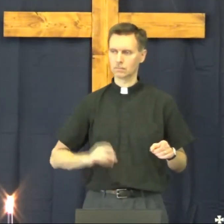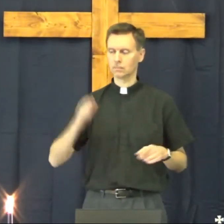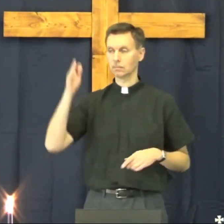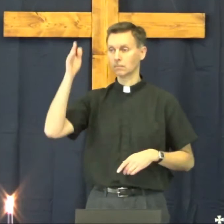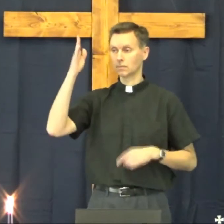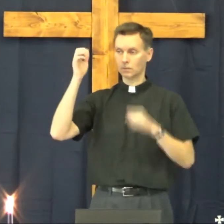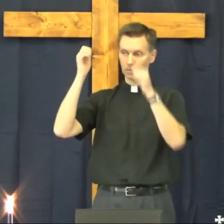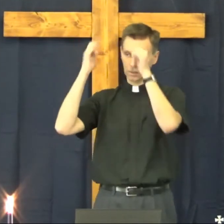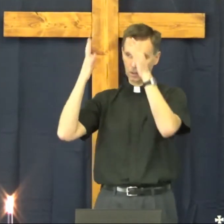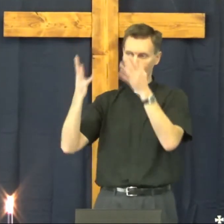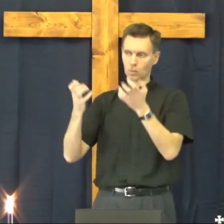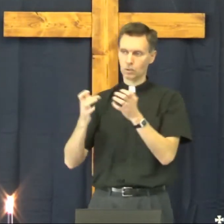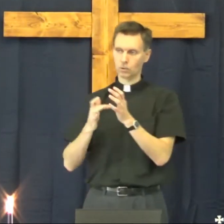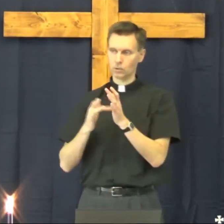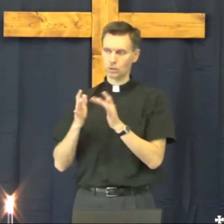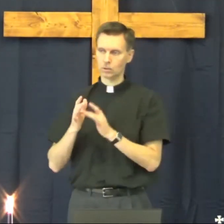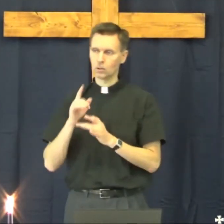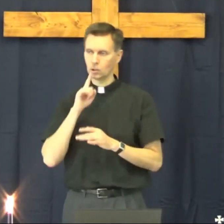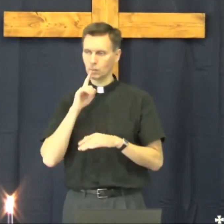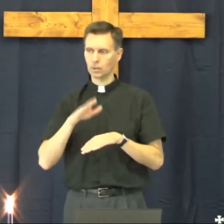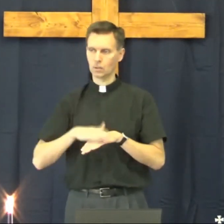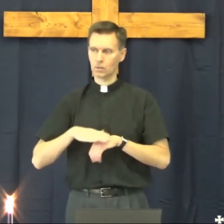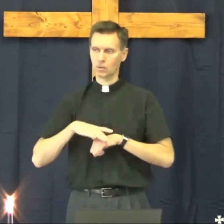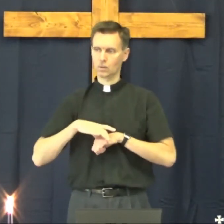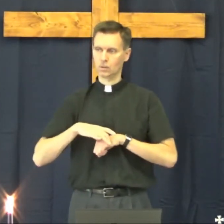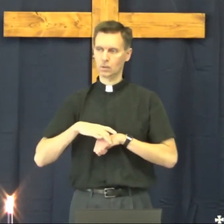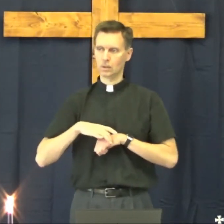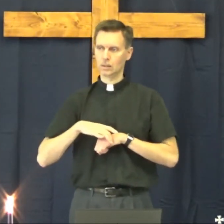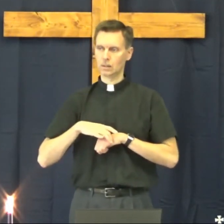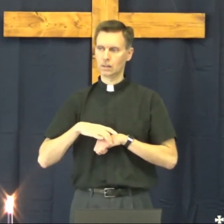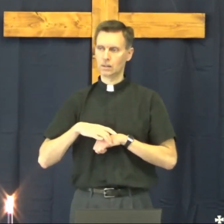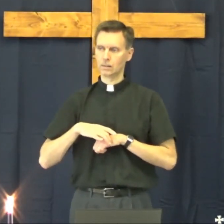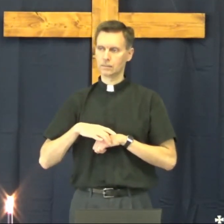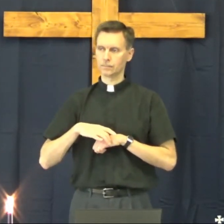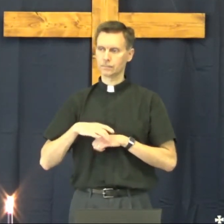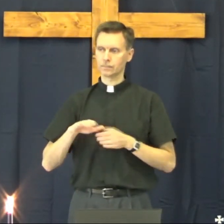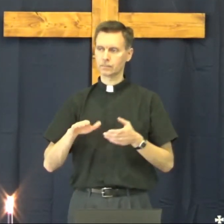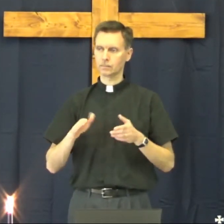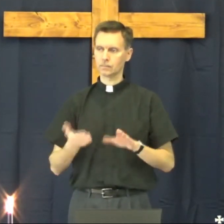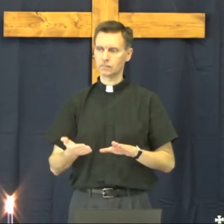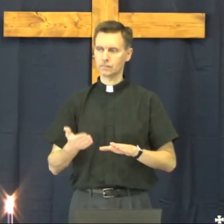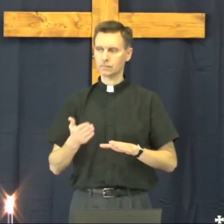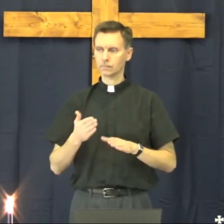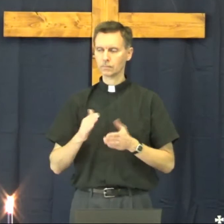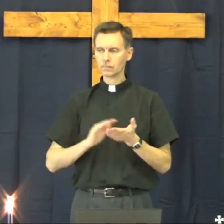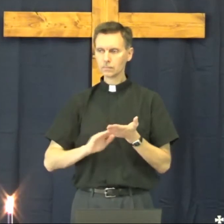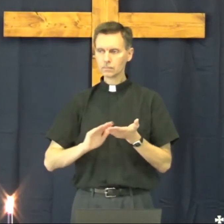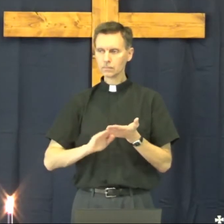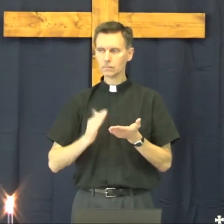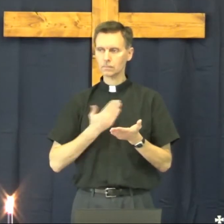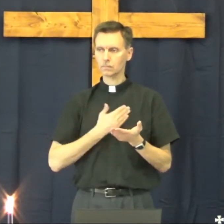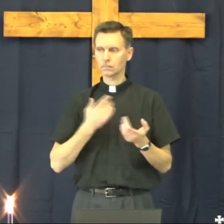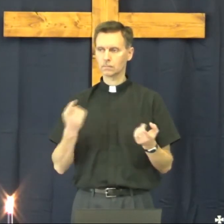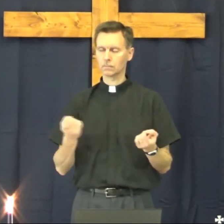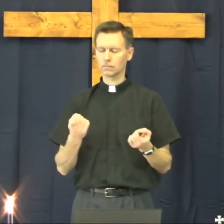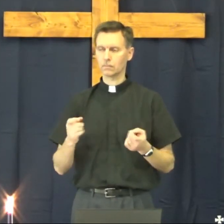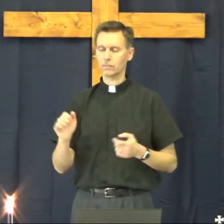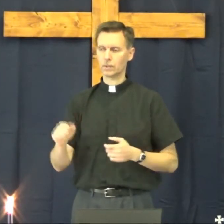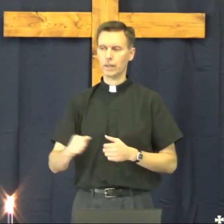wanted Jesus to be on earth, and God is to give our sins. Yes.